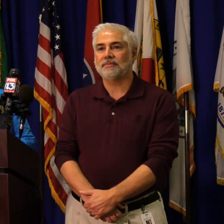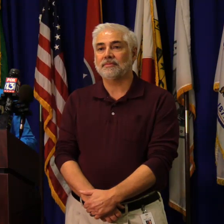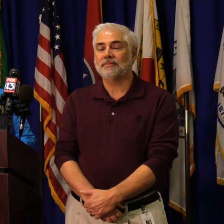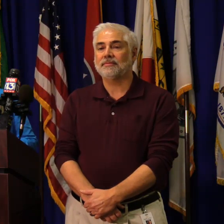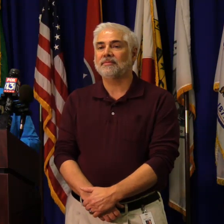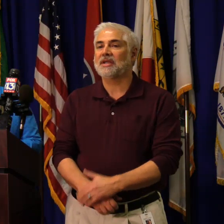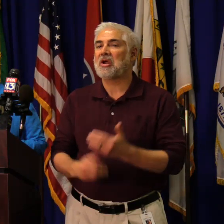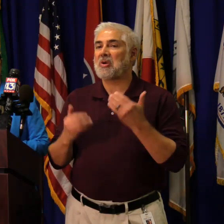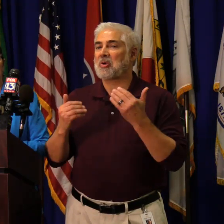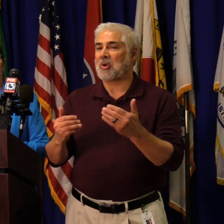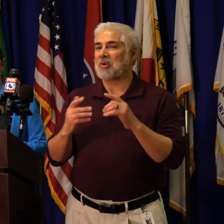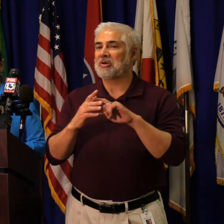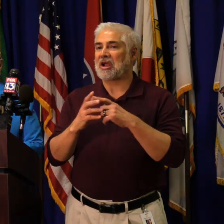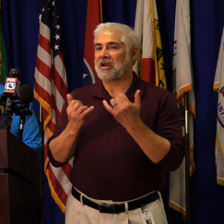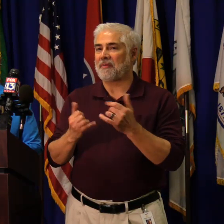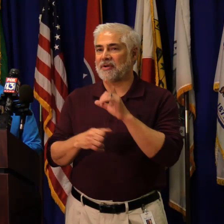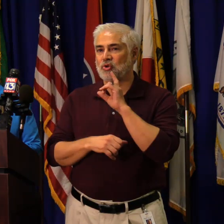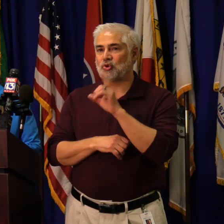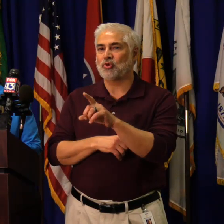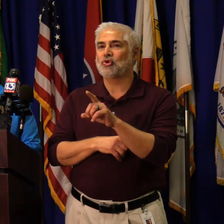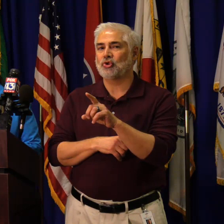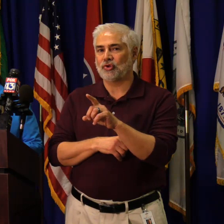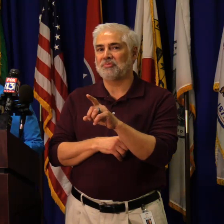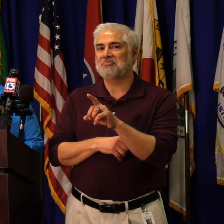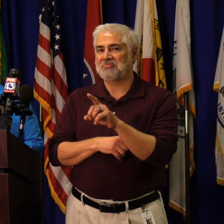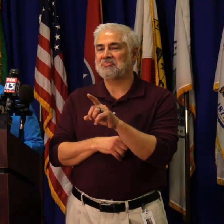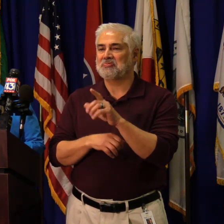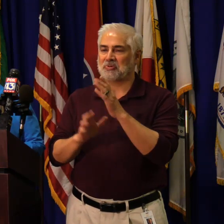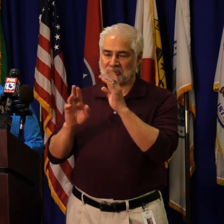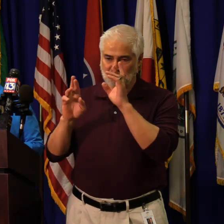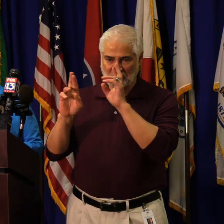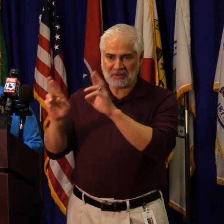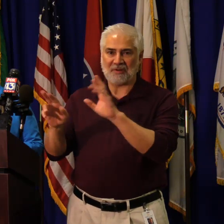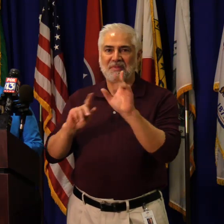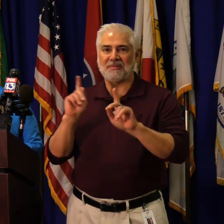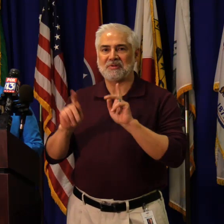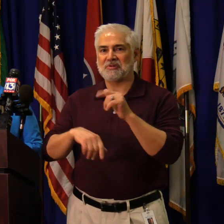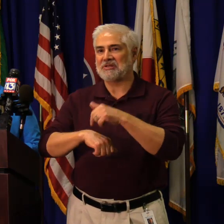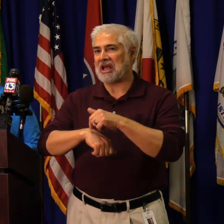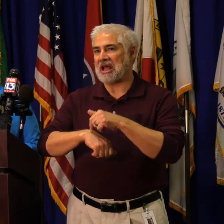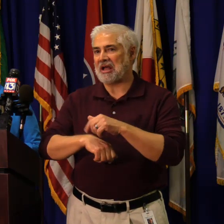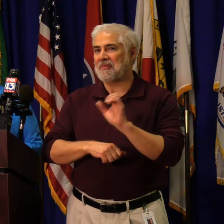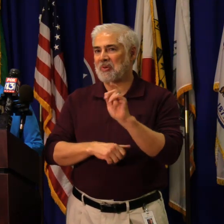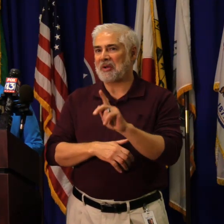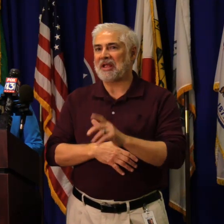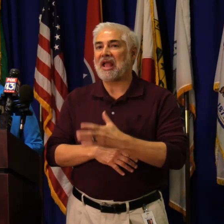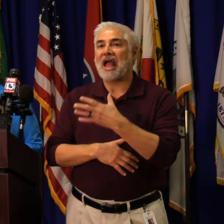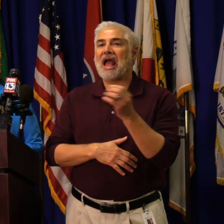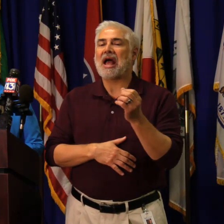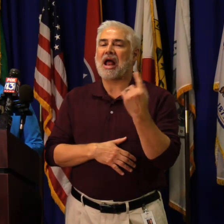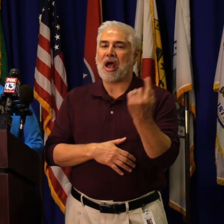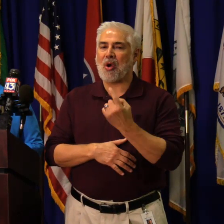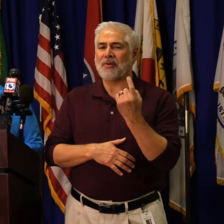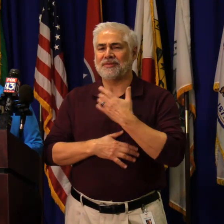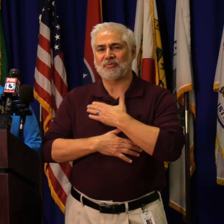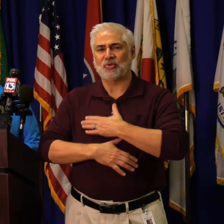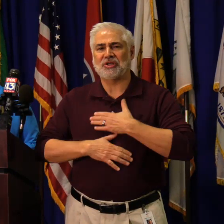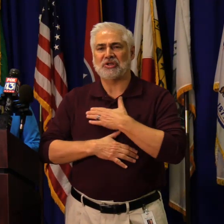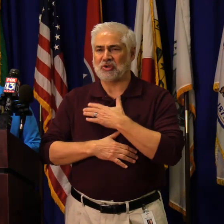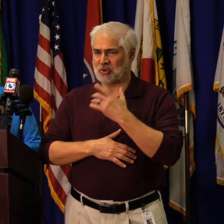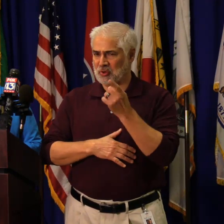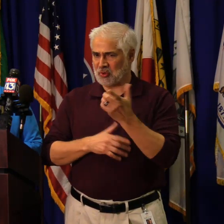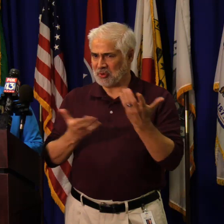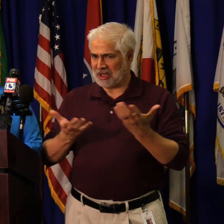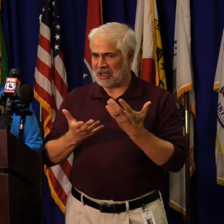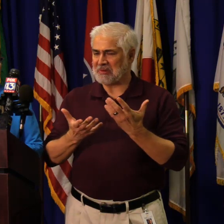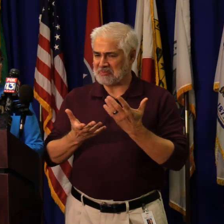We'll go ahead and get started. We want to make sure that we're respectful of everyone's time. And as always, I appreciate you being here